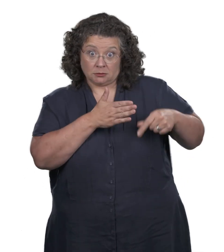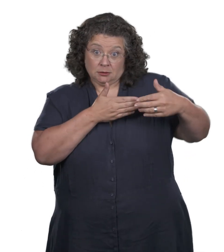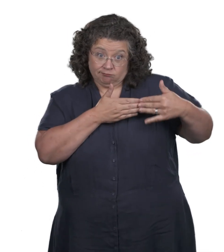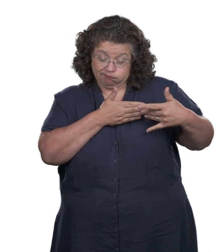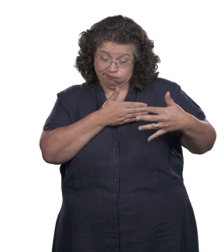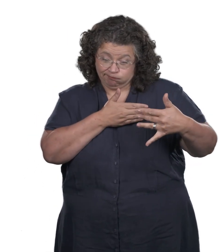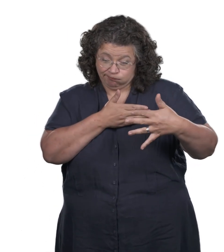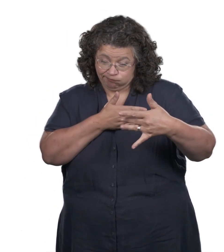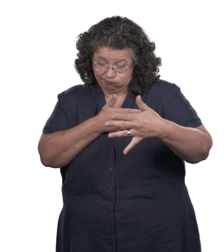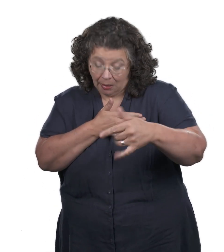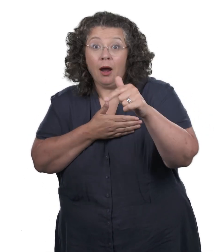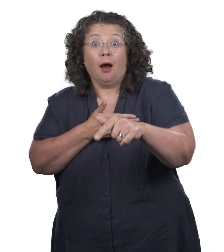the election result.